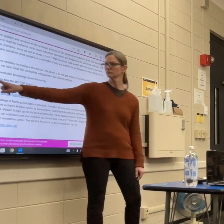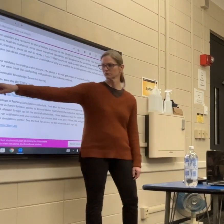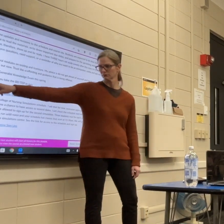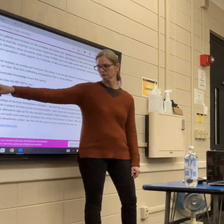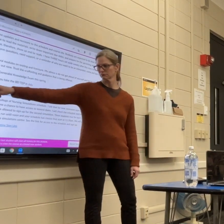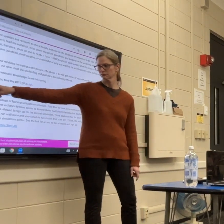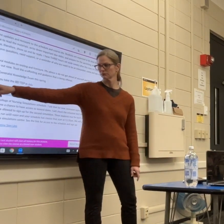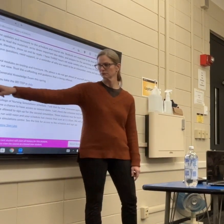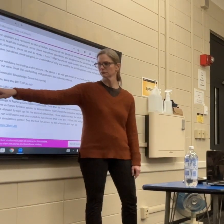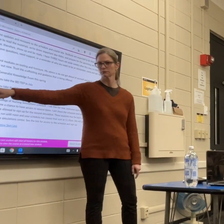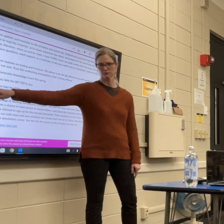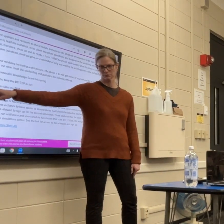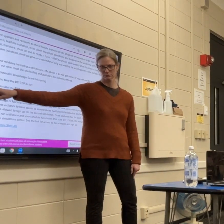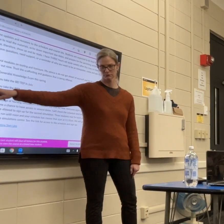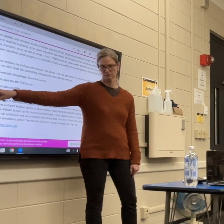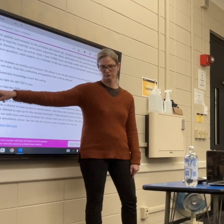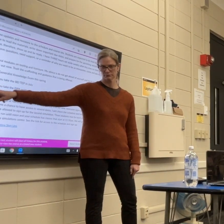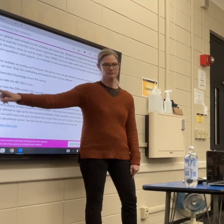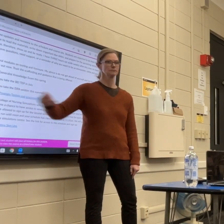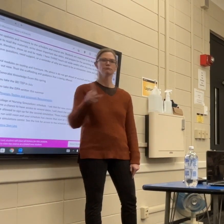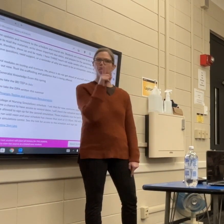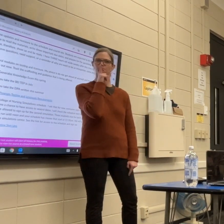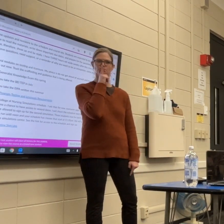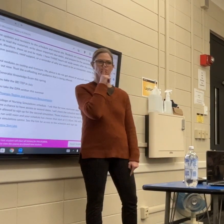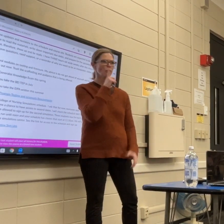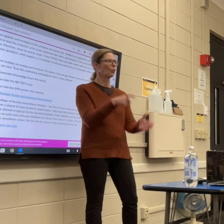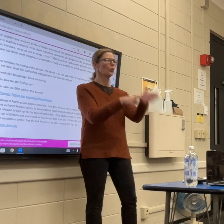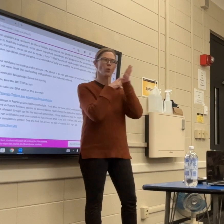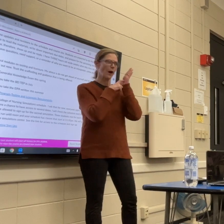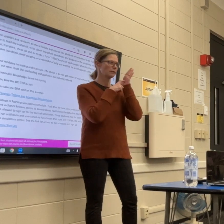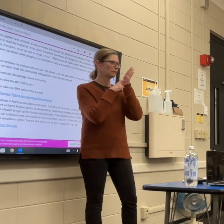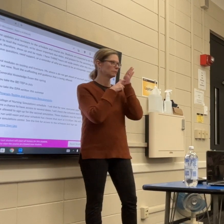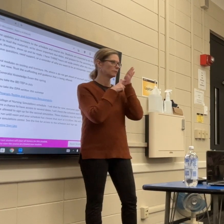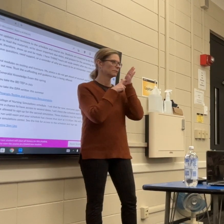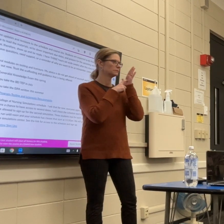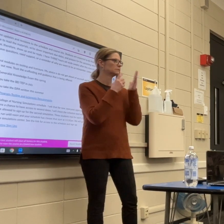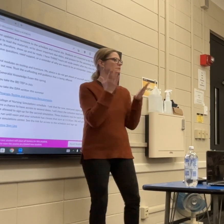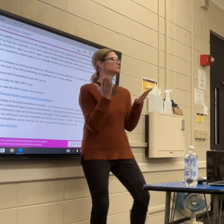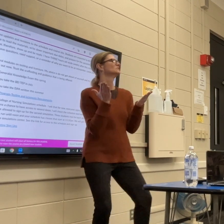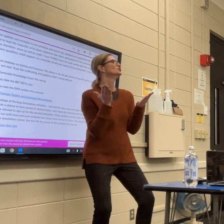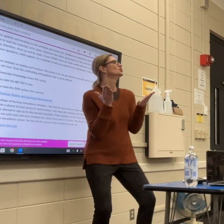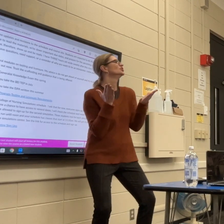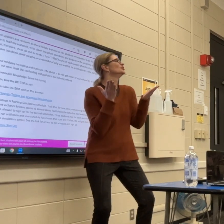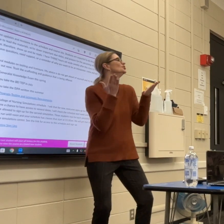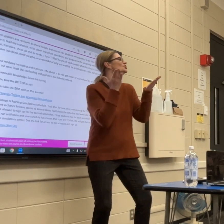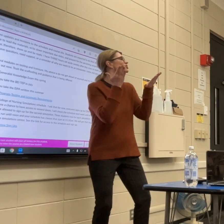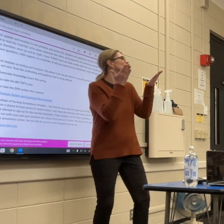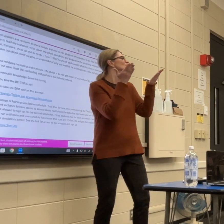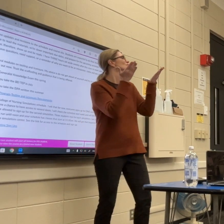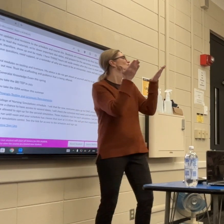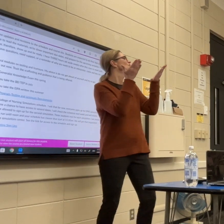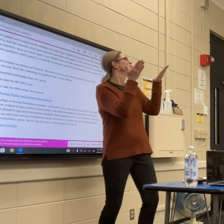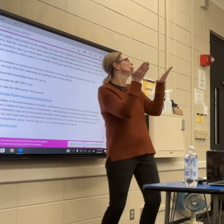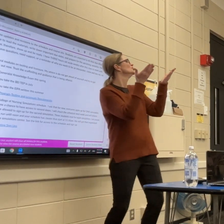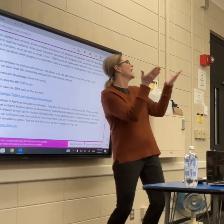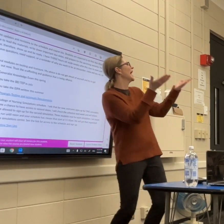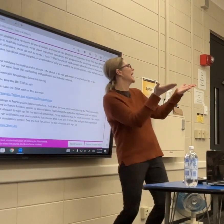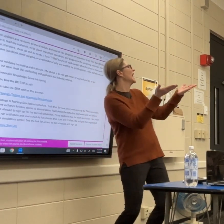It is not required, but it is